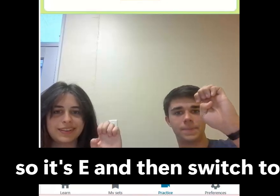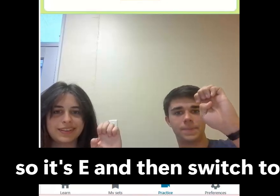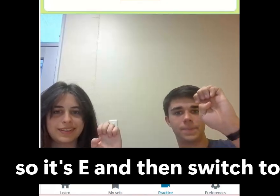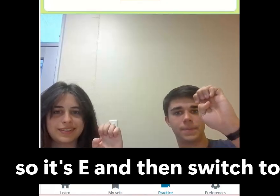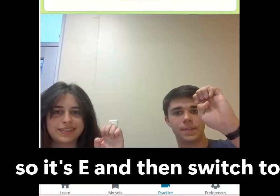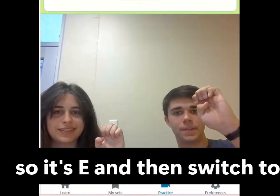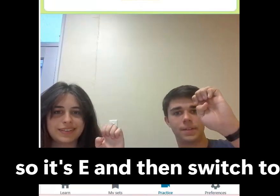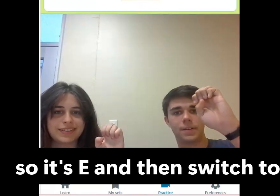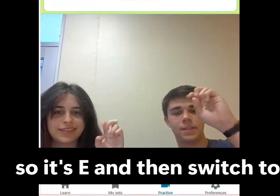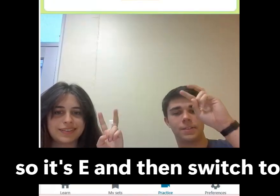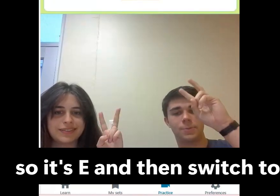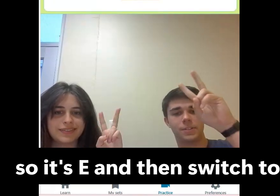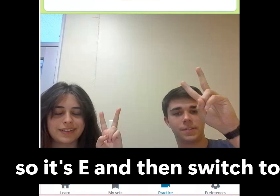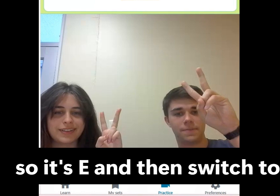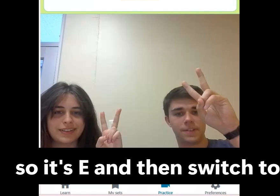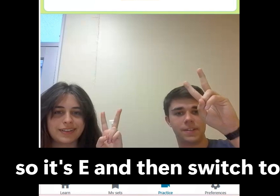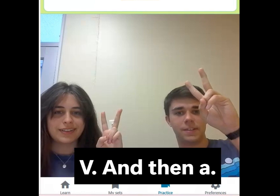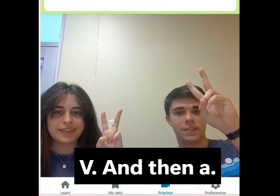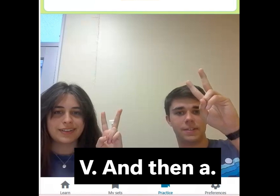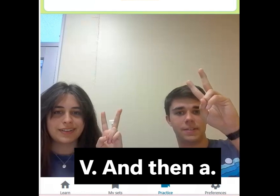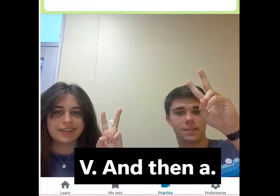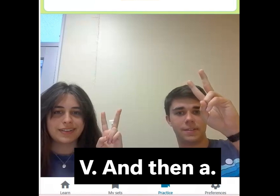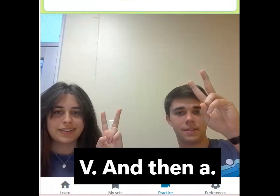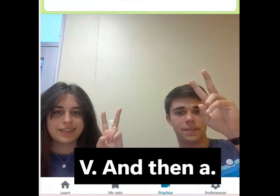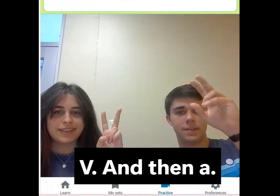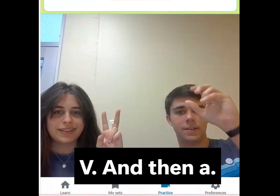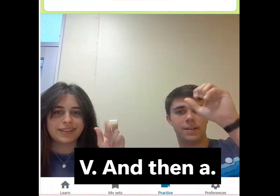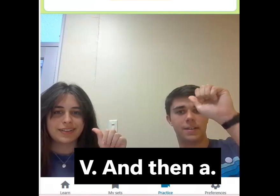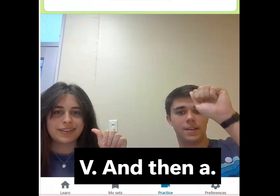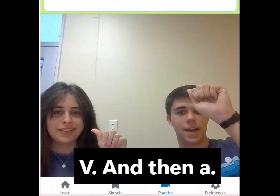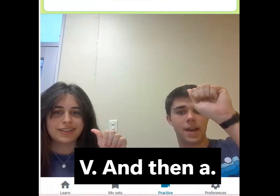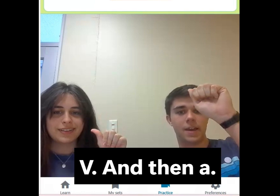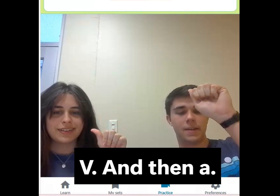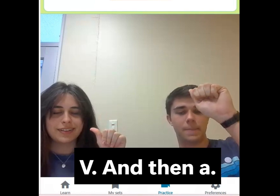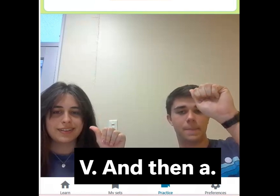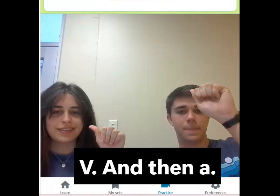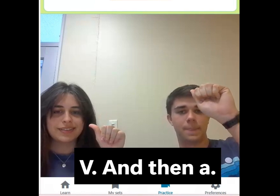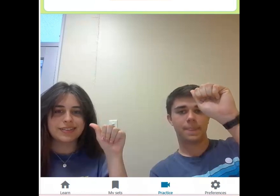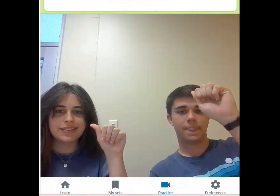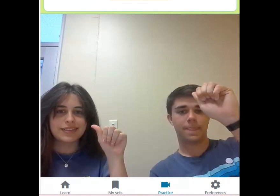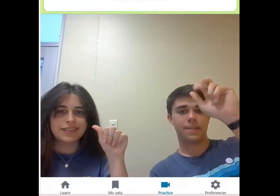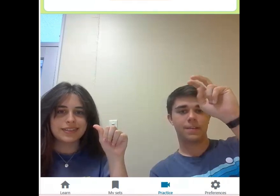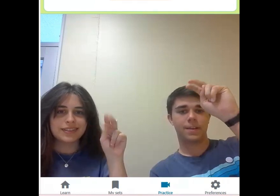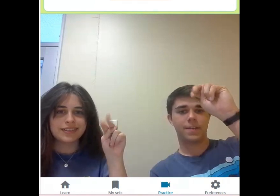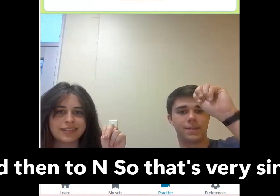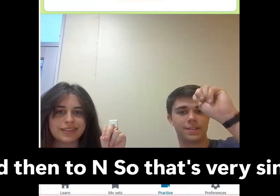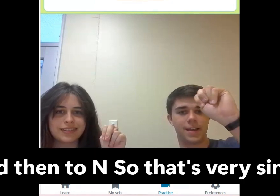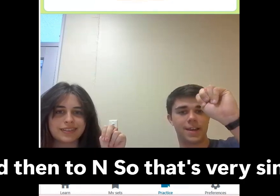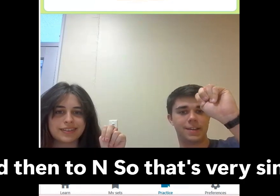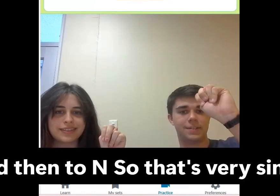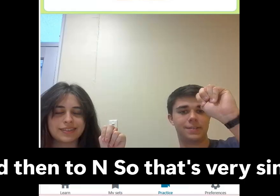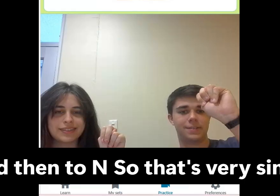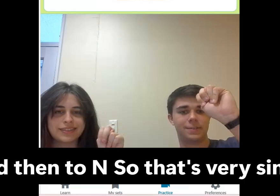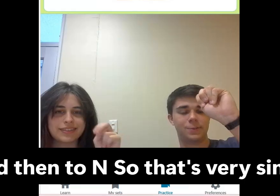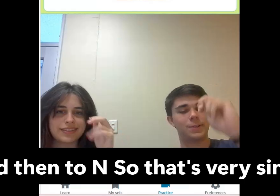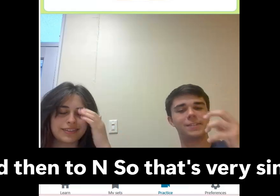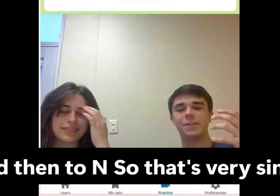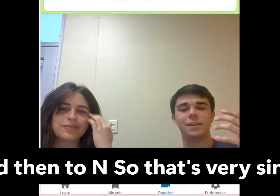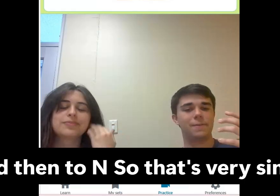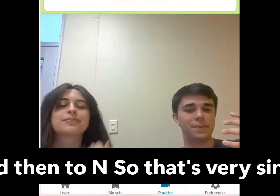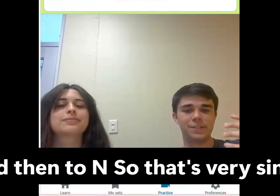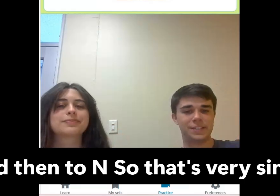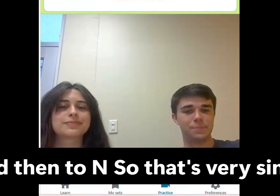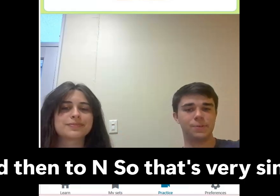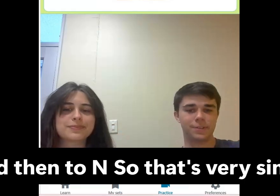E, and then switch to V, and then A, and then to N. So